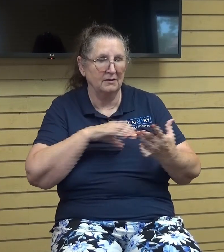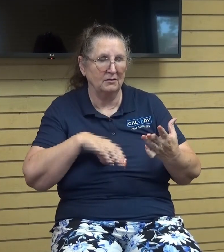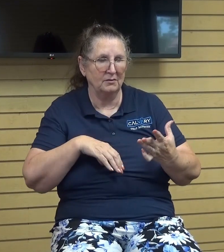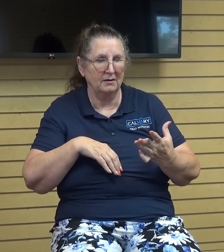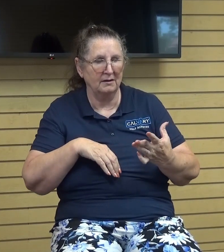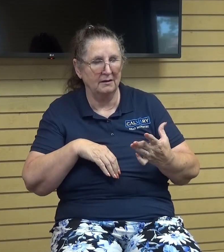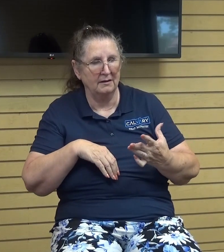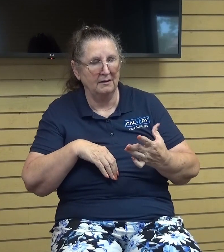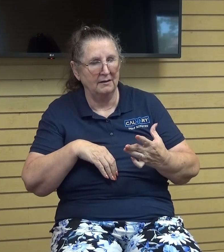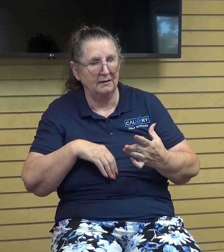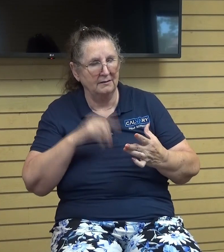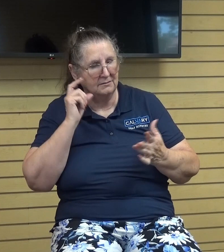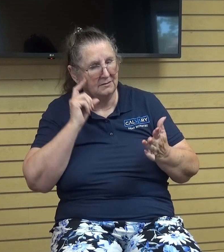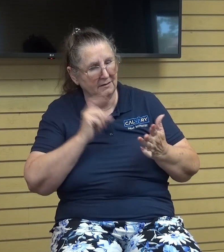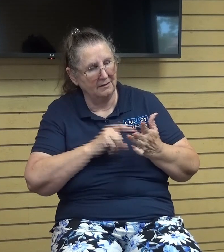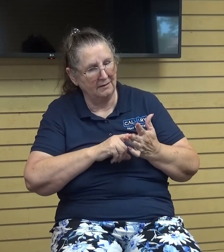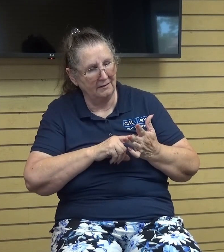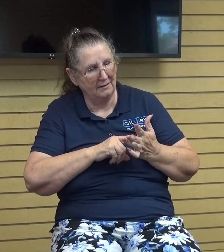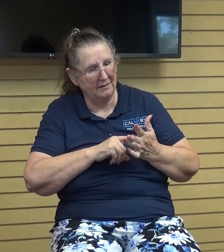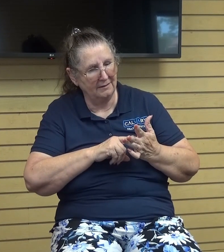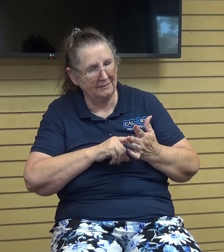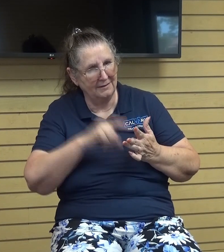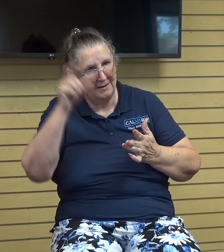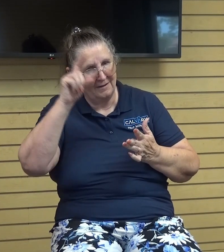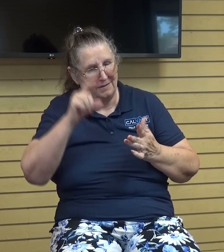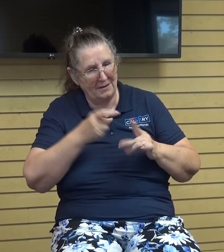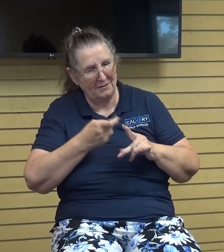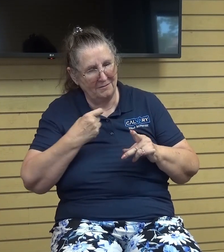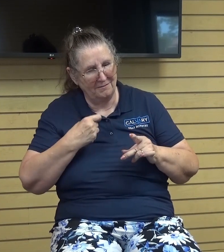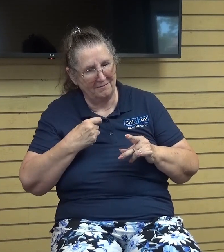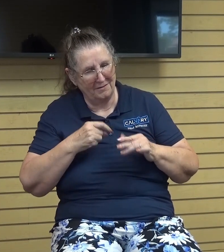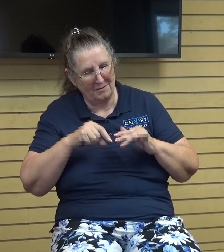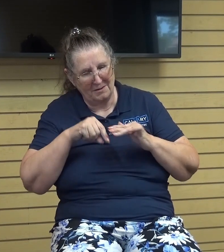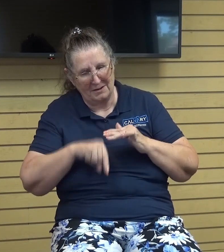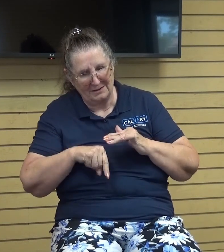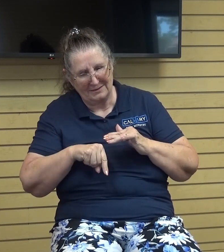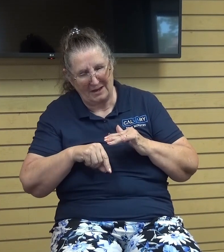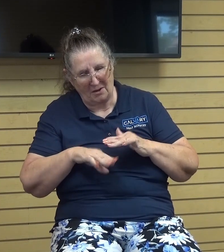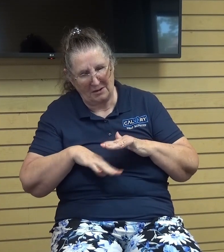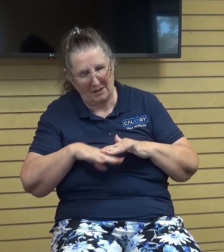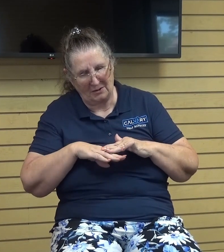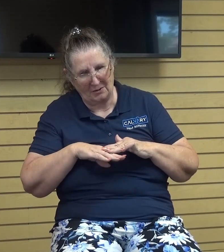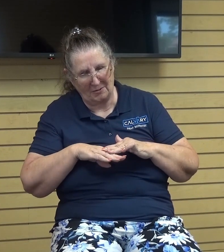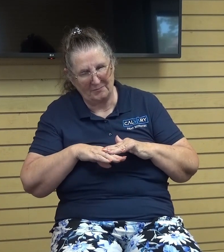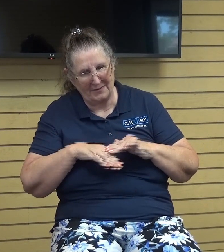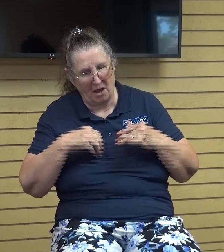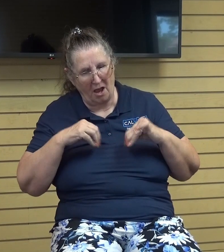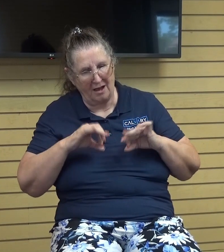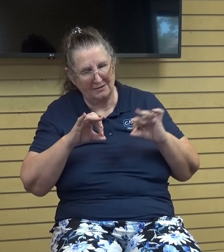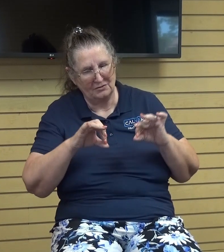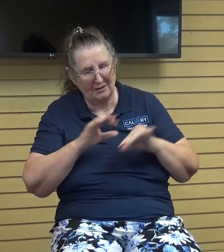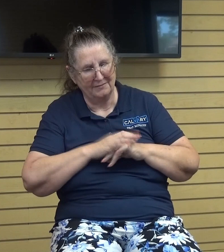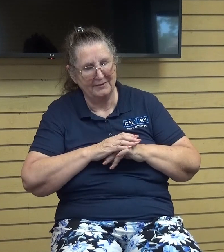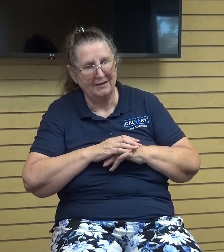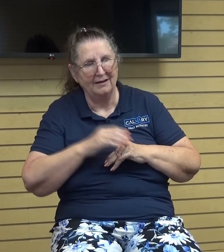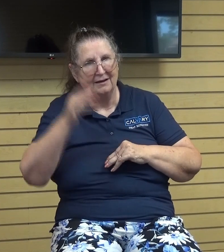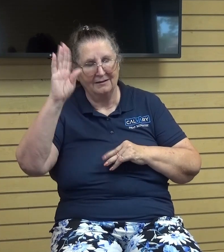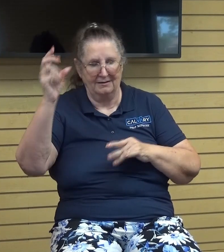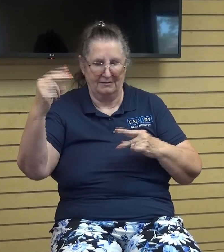Down Under. Just kidding. God looks at our heart. Crazy thing about this sin is if you compromise